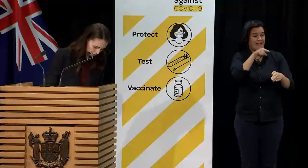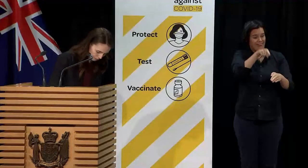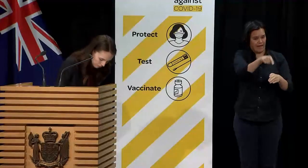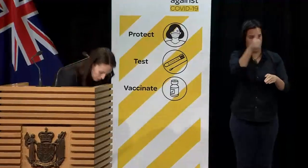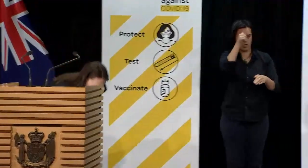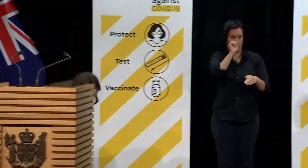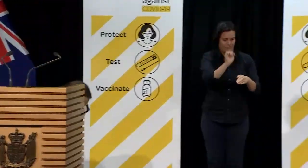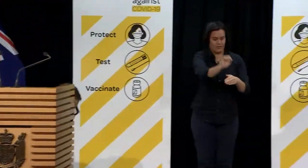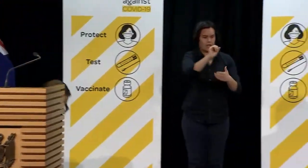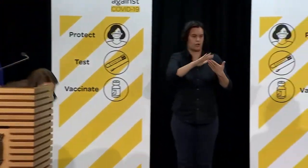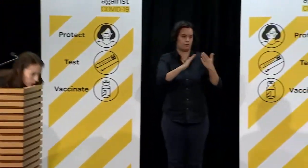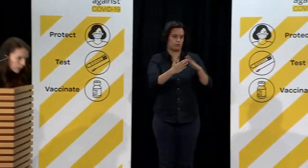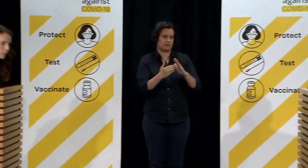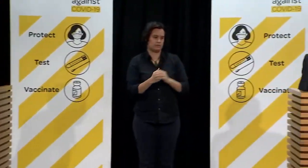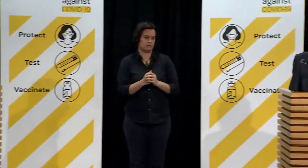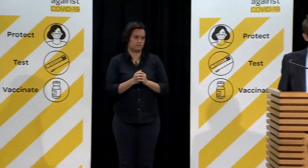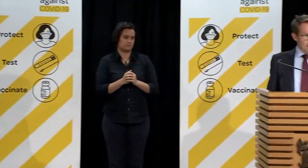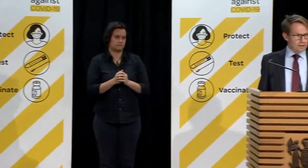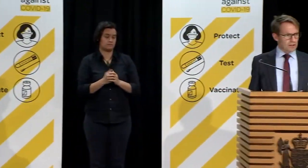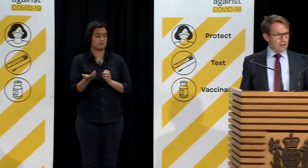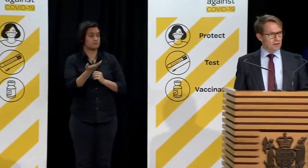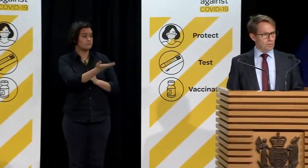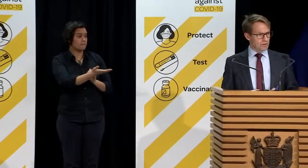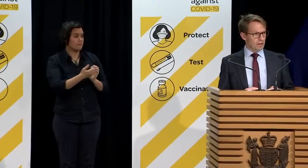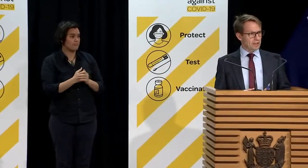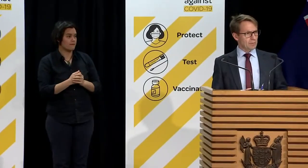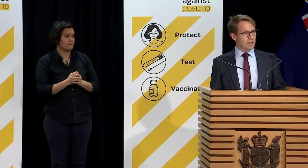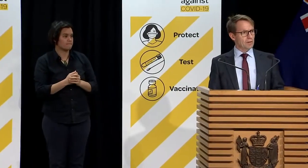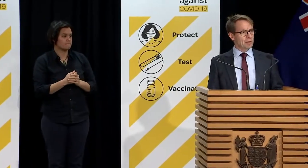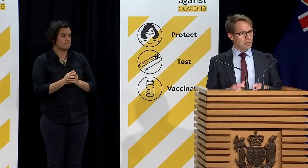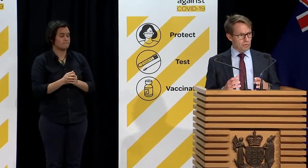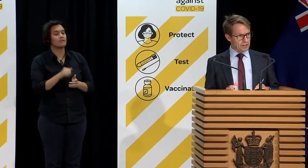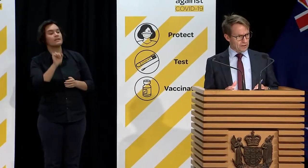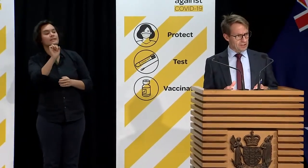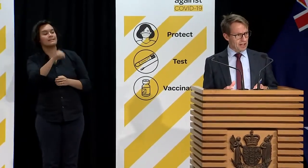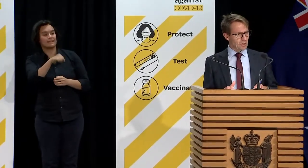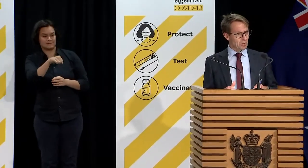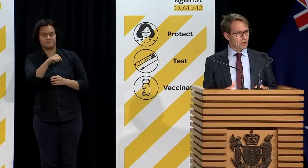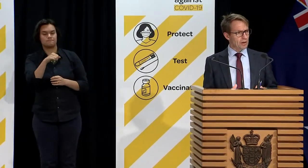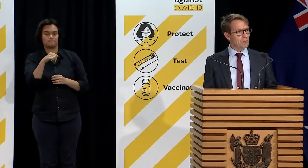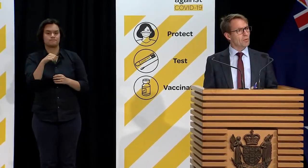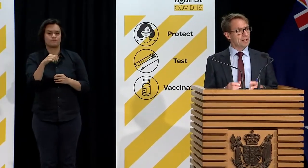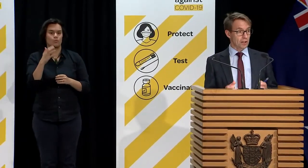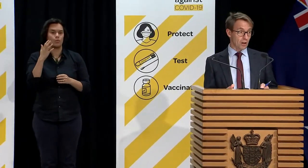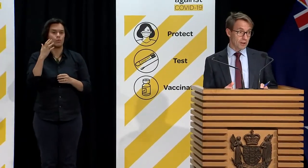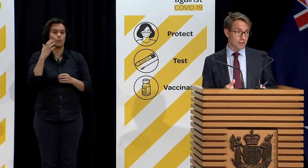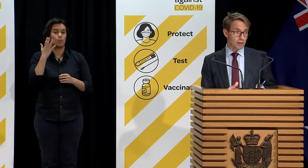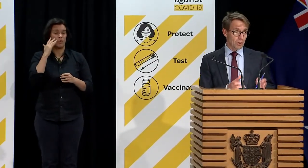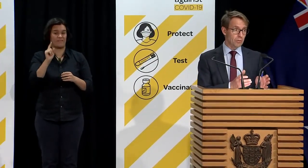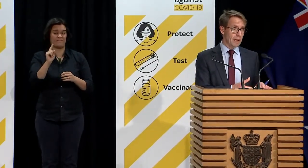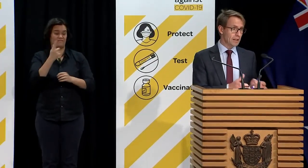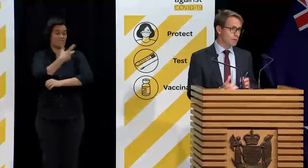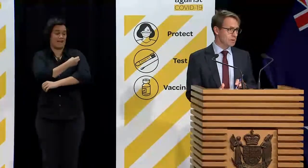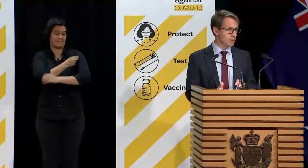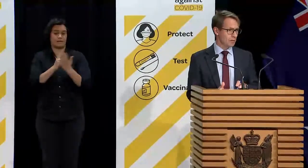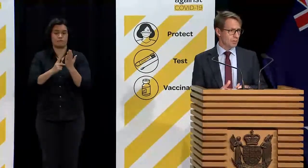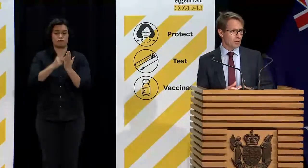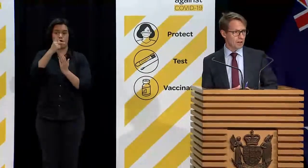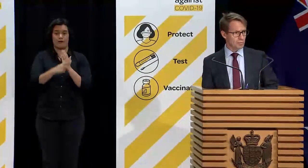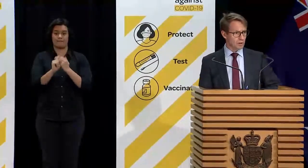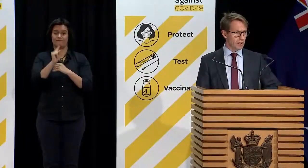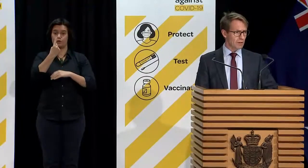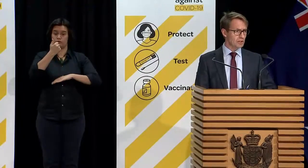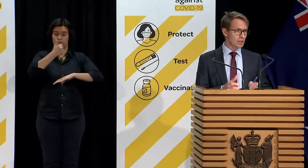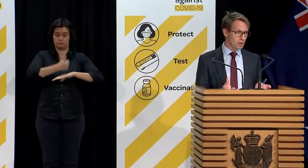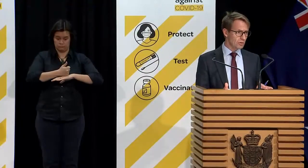that. Just to say that as Minister Henare said there was funding made available right at the start of the programme recognising that both Māori and Pacific